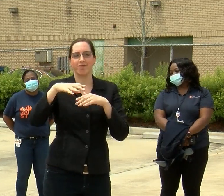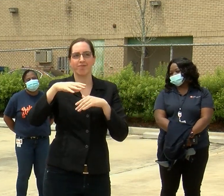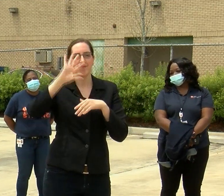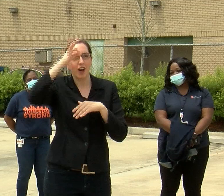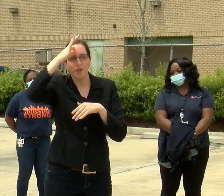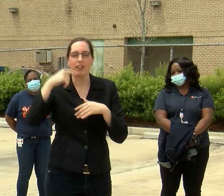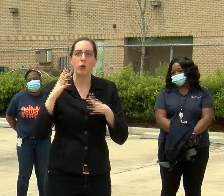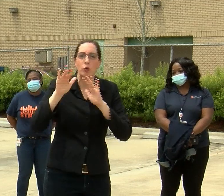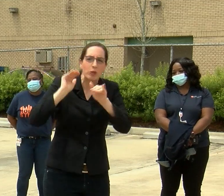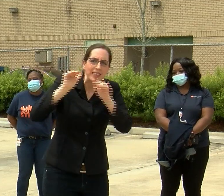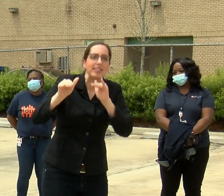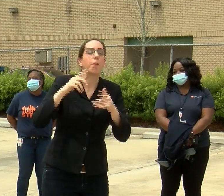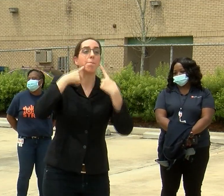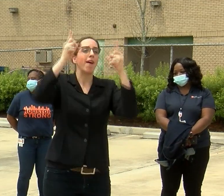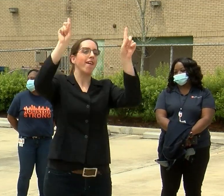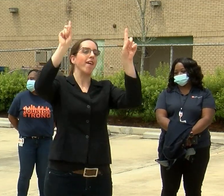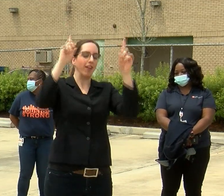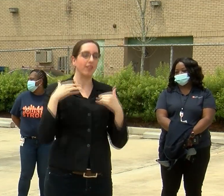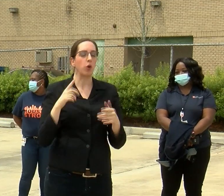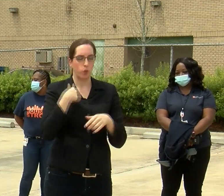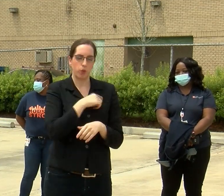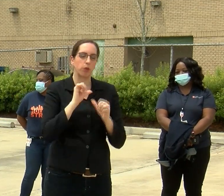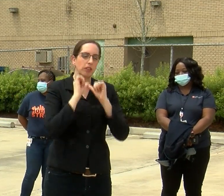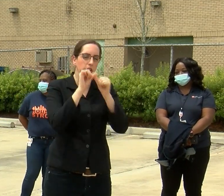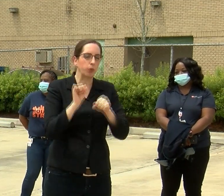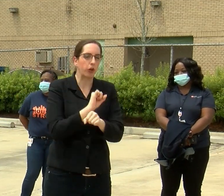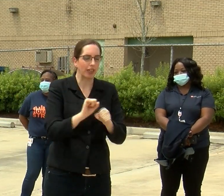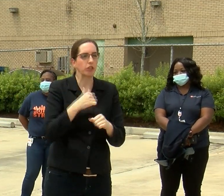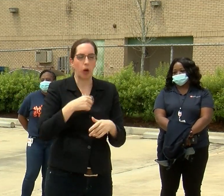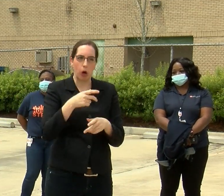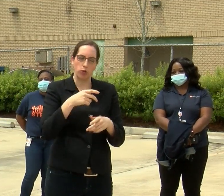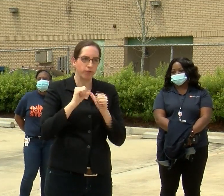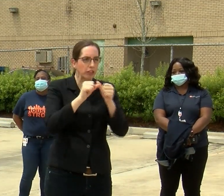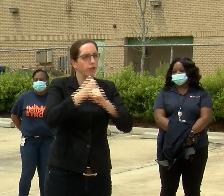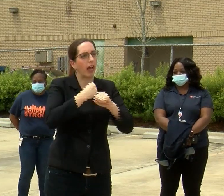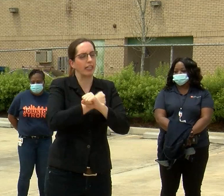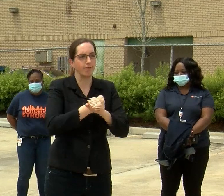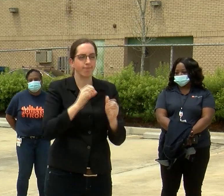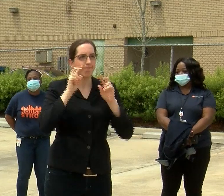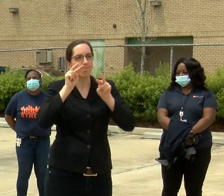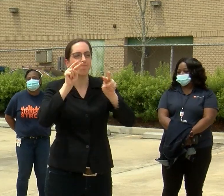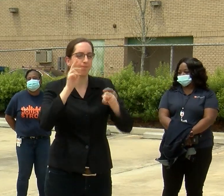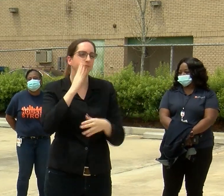about this, but there's more that still needs to happen, and we'll continue to work. So just keep the faith and keep the fight. Thank you.